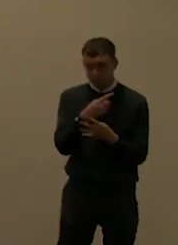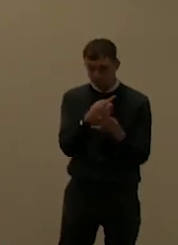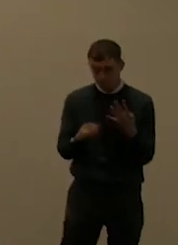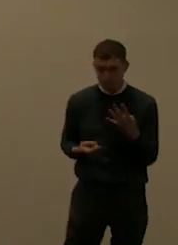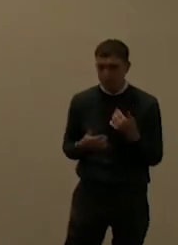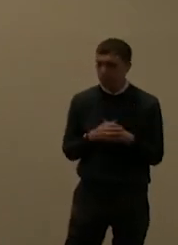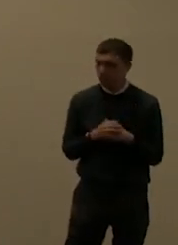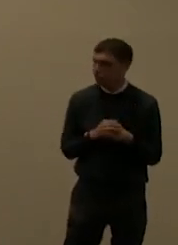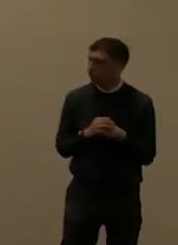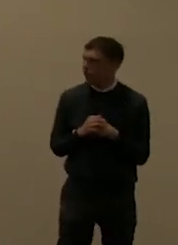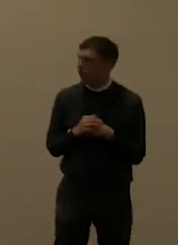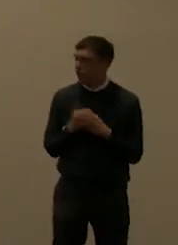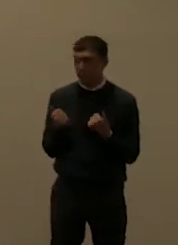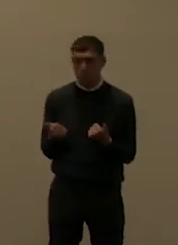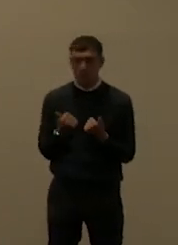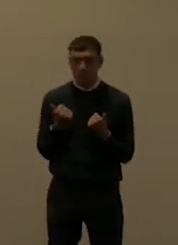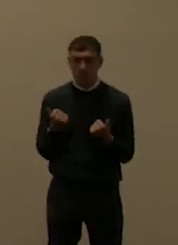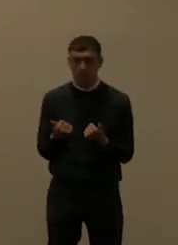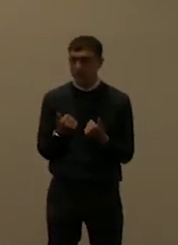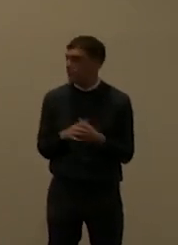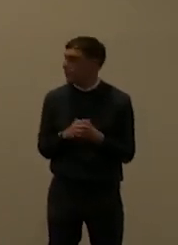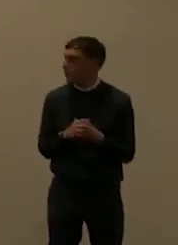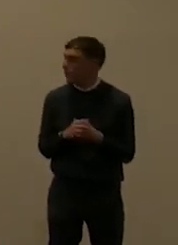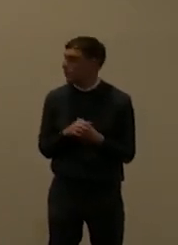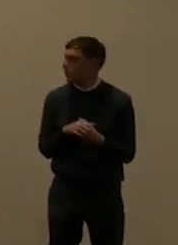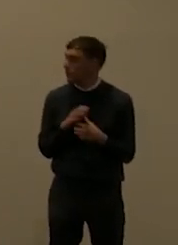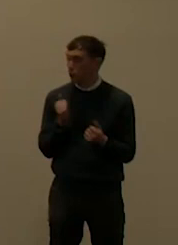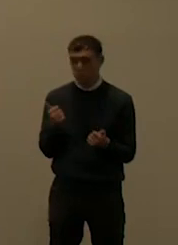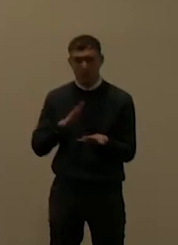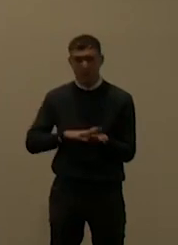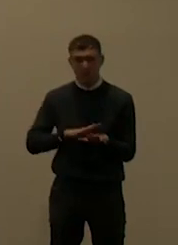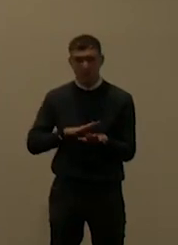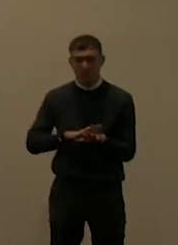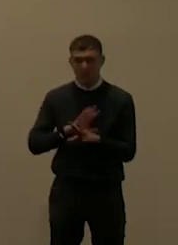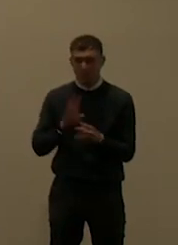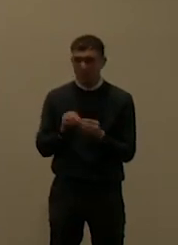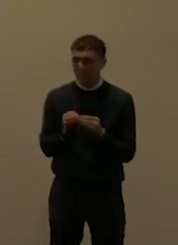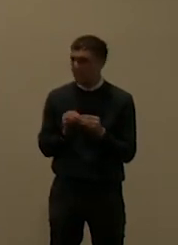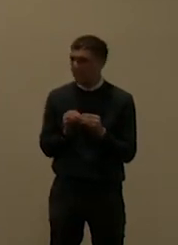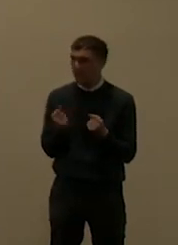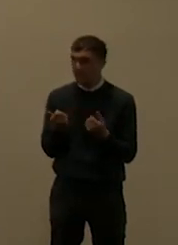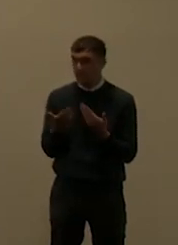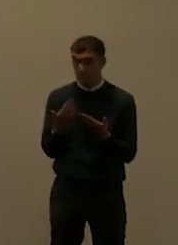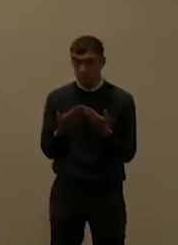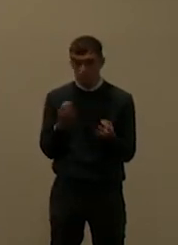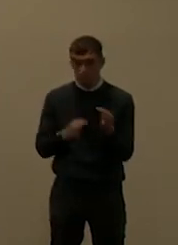Gold sponsor. Okay, I think we are good in time. If you have some